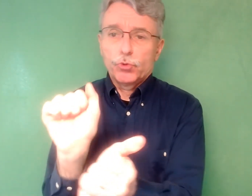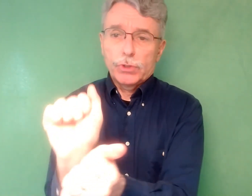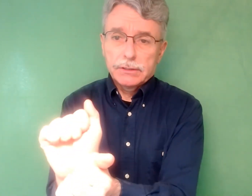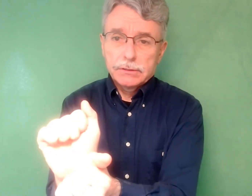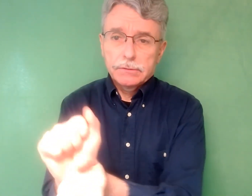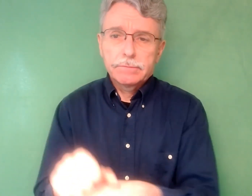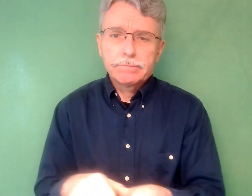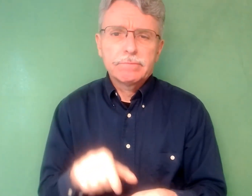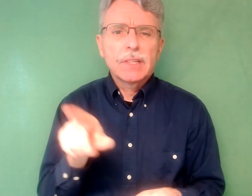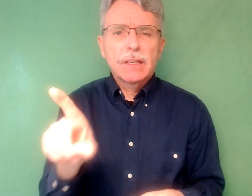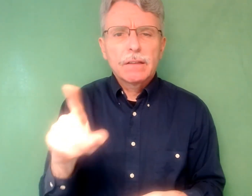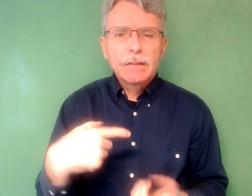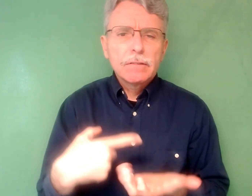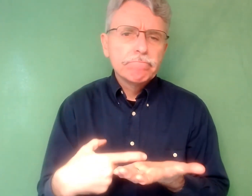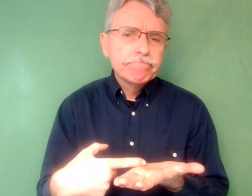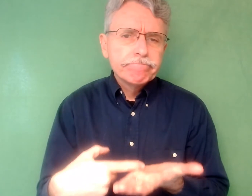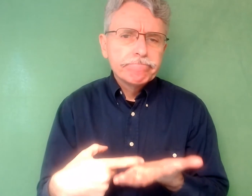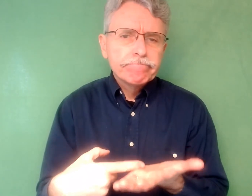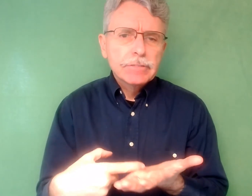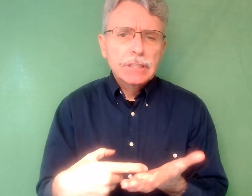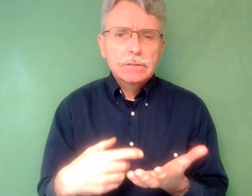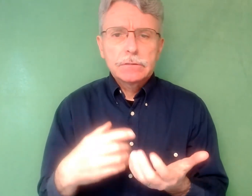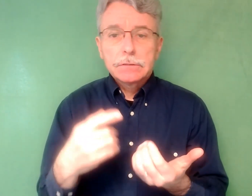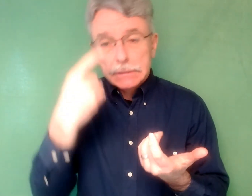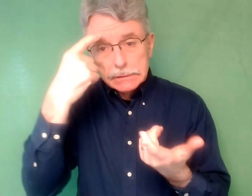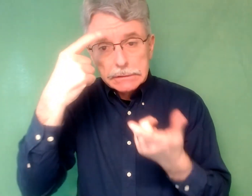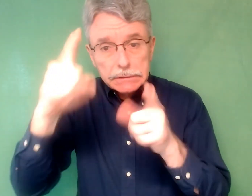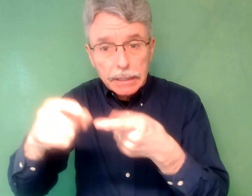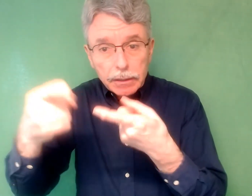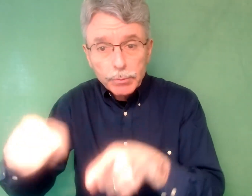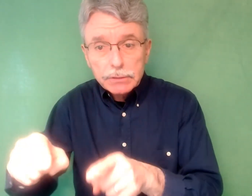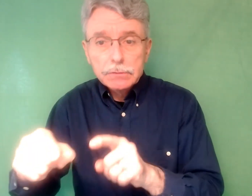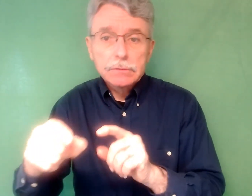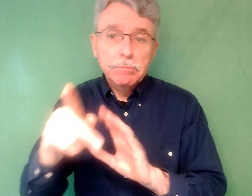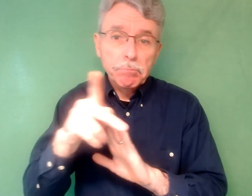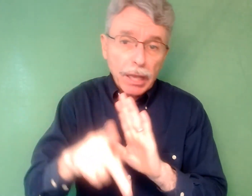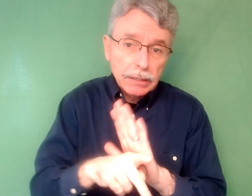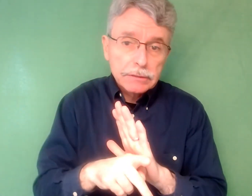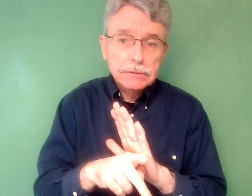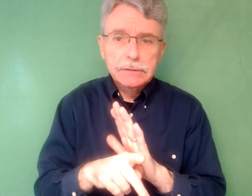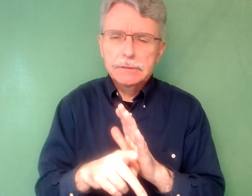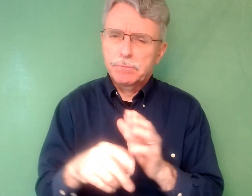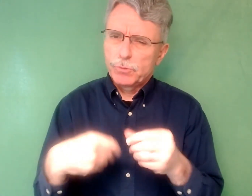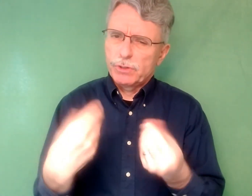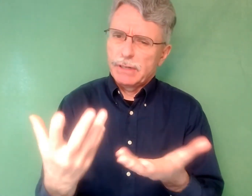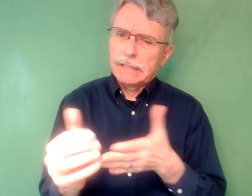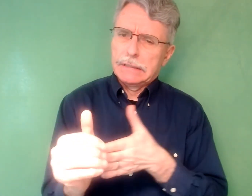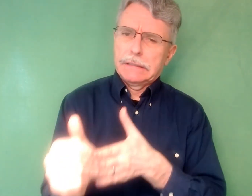request would be an undue burden or a fundamental alteration. Finally, they touch briefly on the issue of